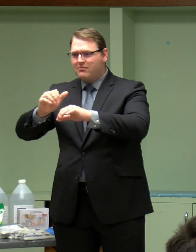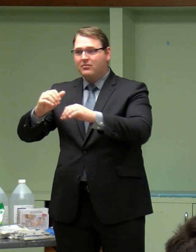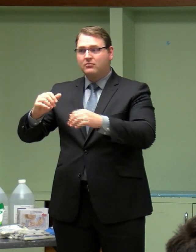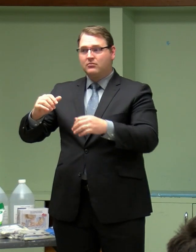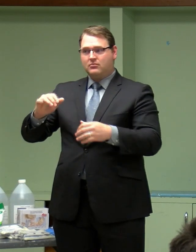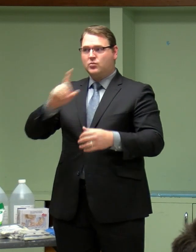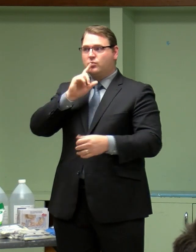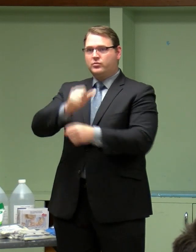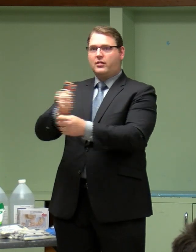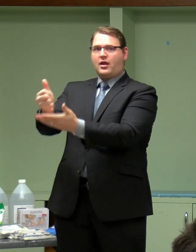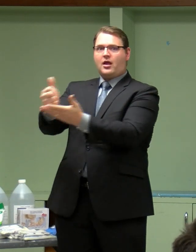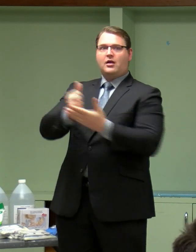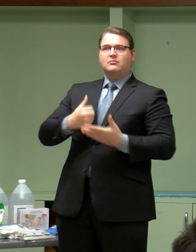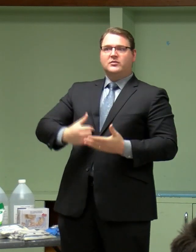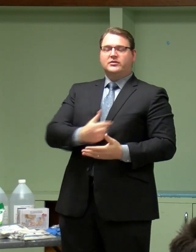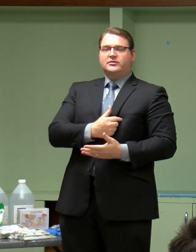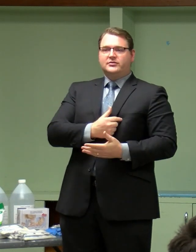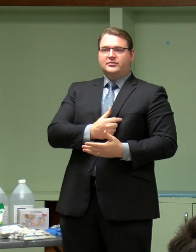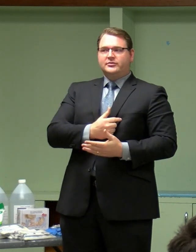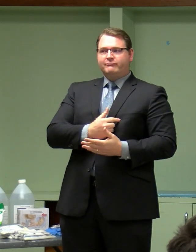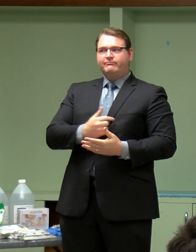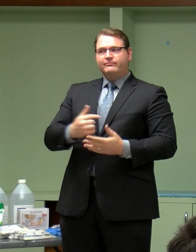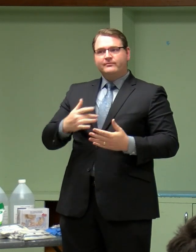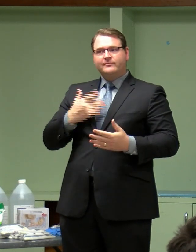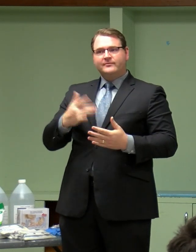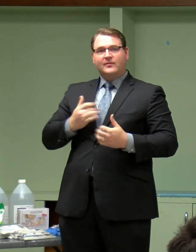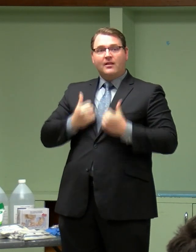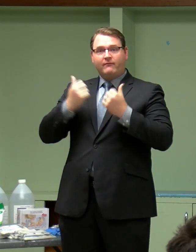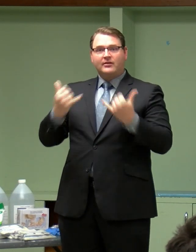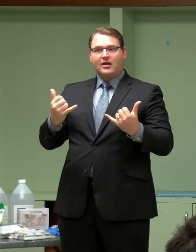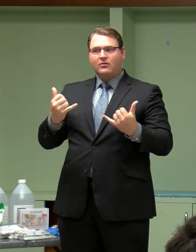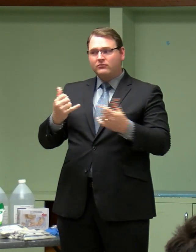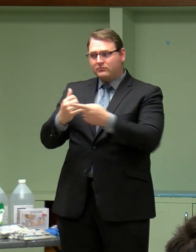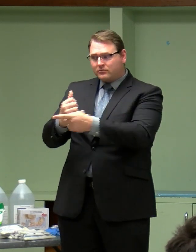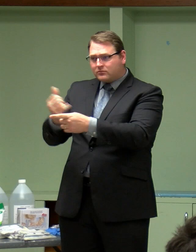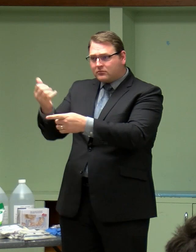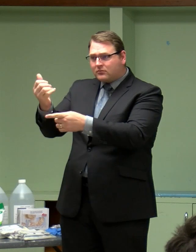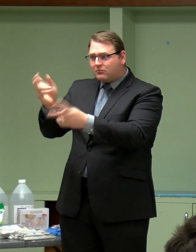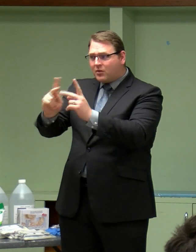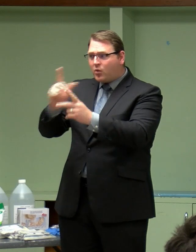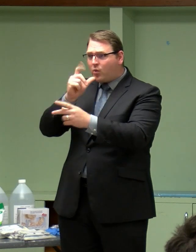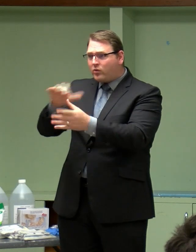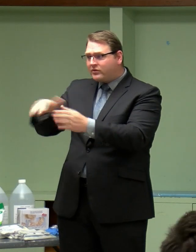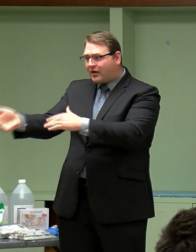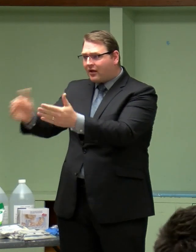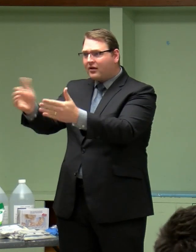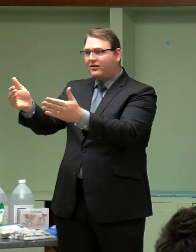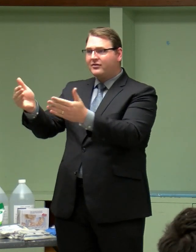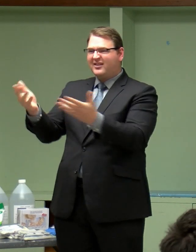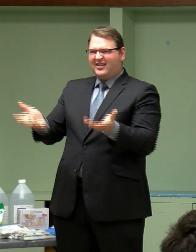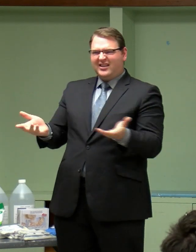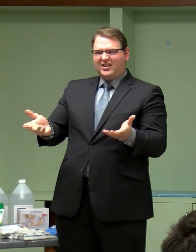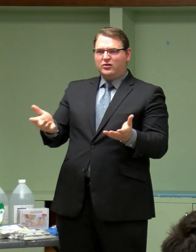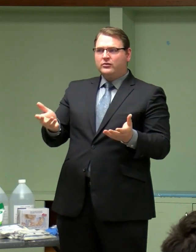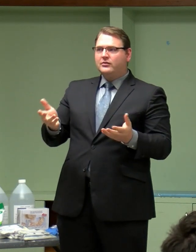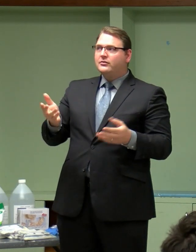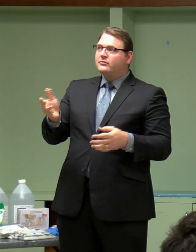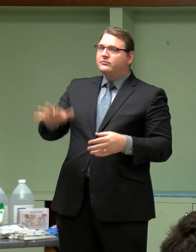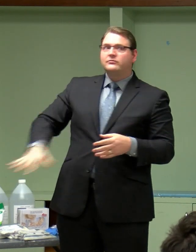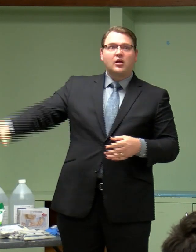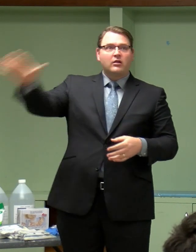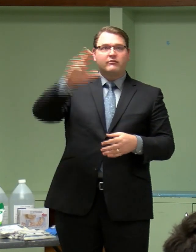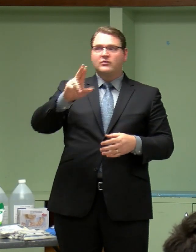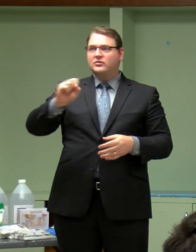in this community. Let us honor the lives of those who have been lost, both locally and nationally, by behaving